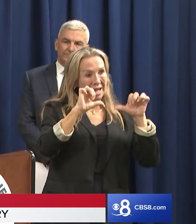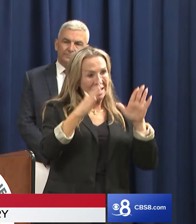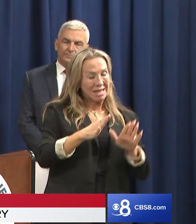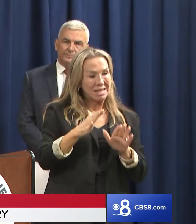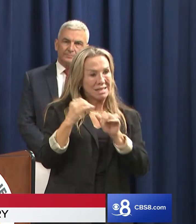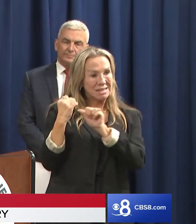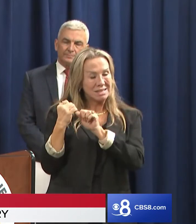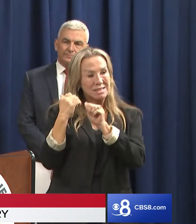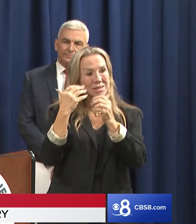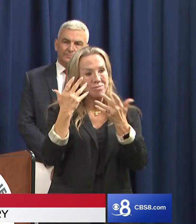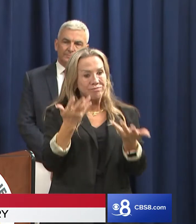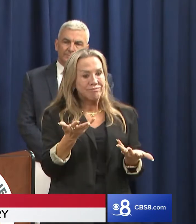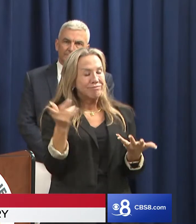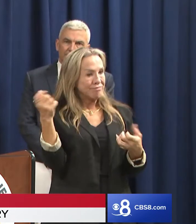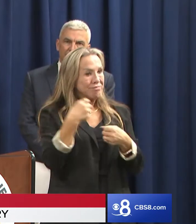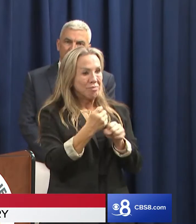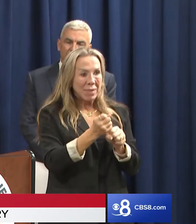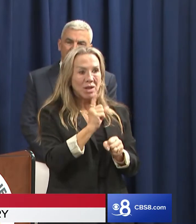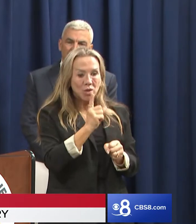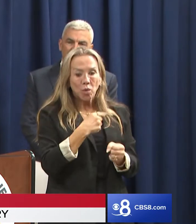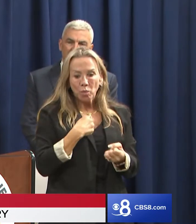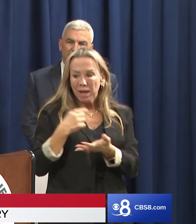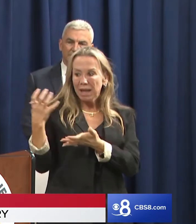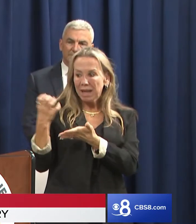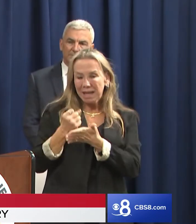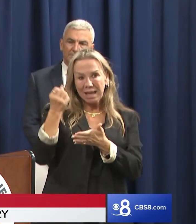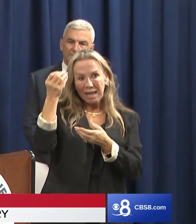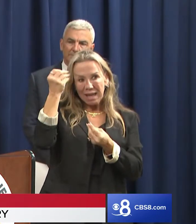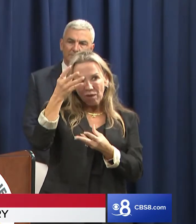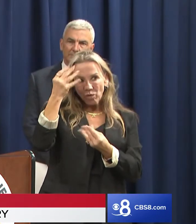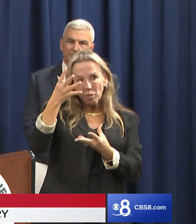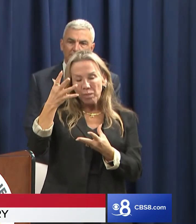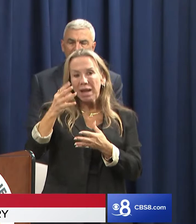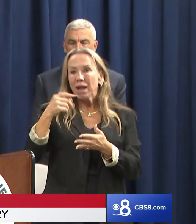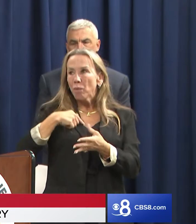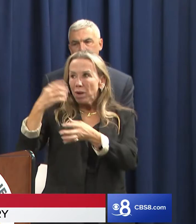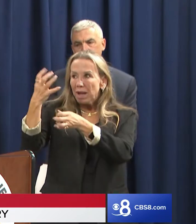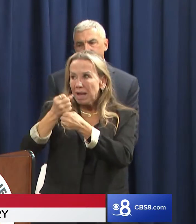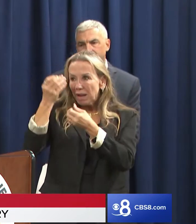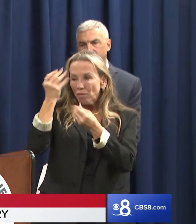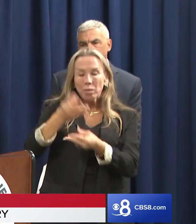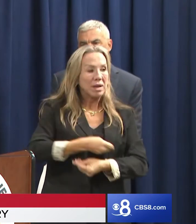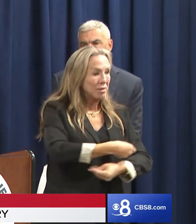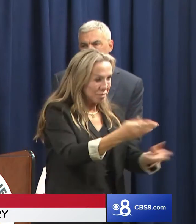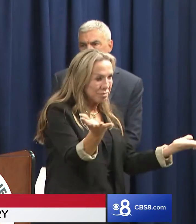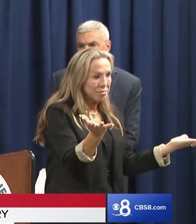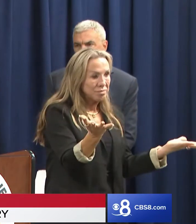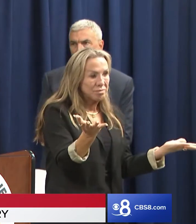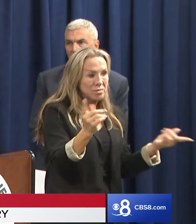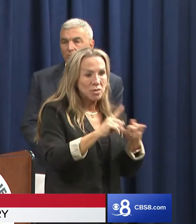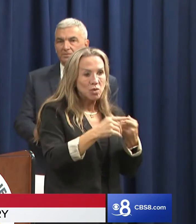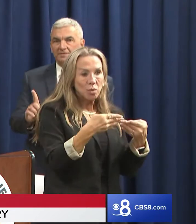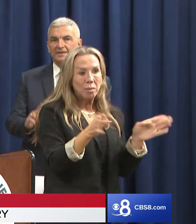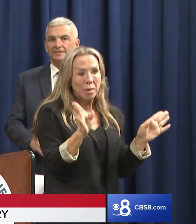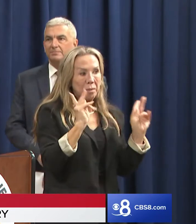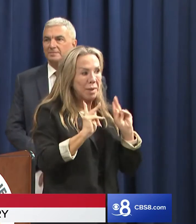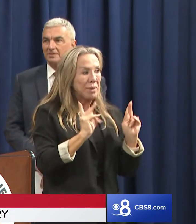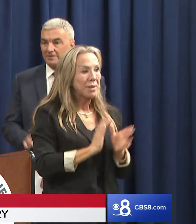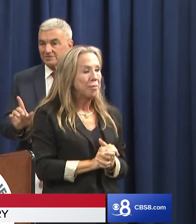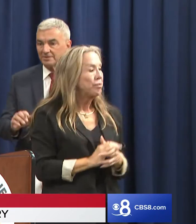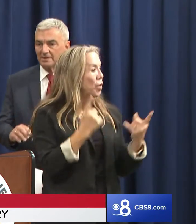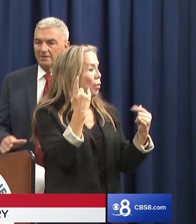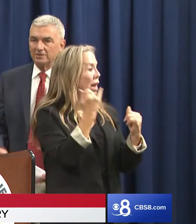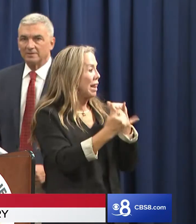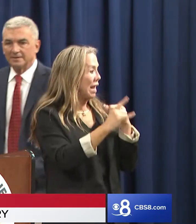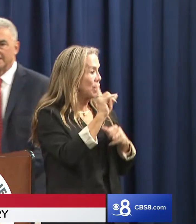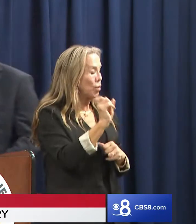are making sure that we gather this information, that we're working closely with the state, and we're getting this information out to the public. One last question? Oh,